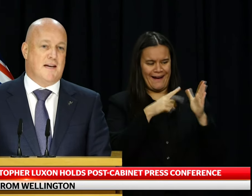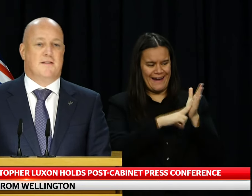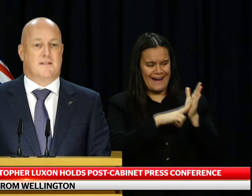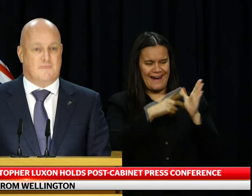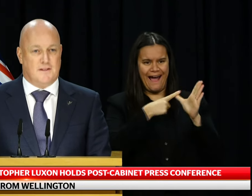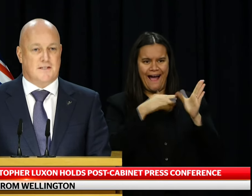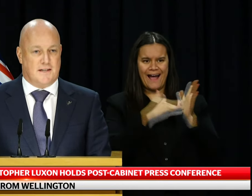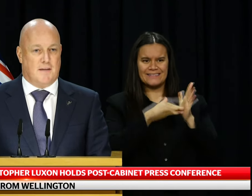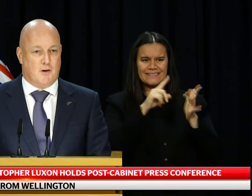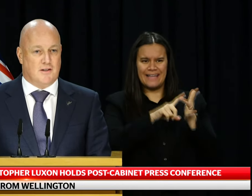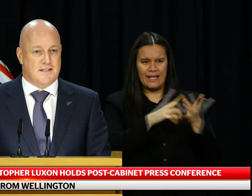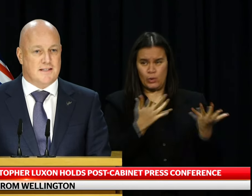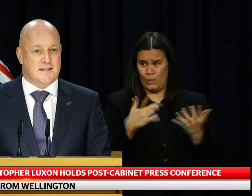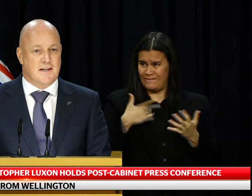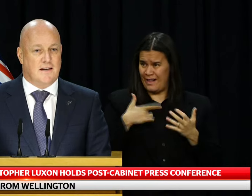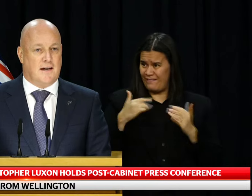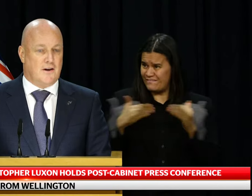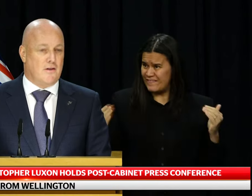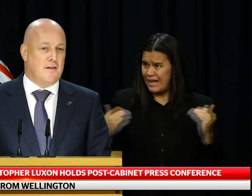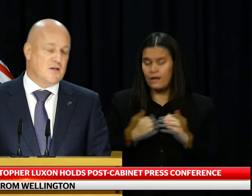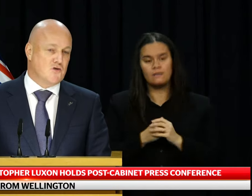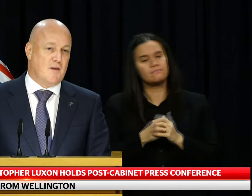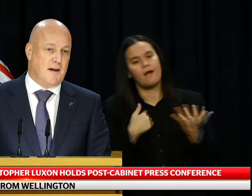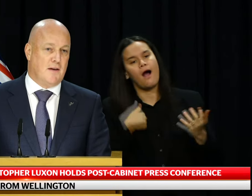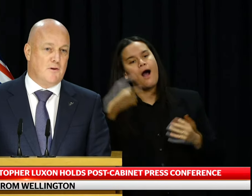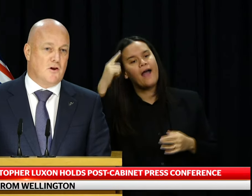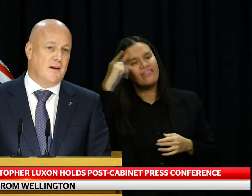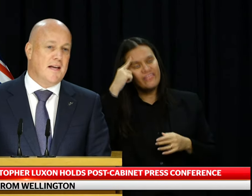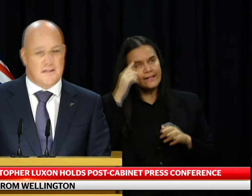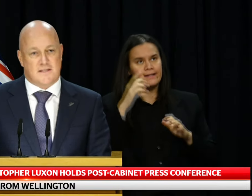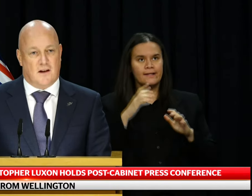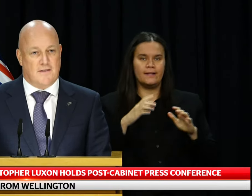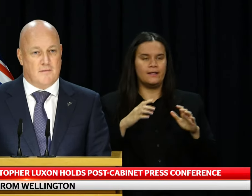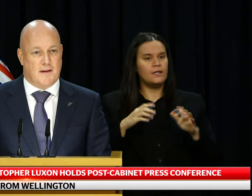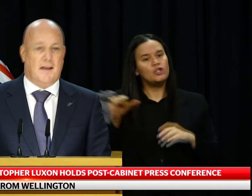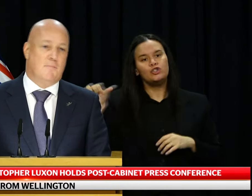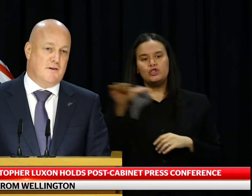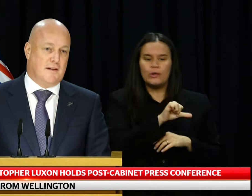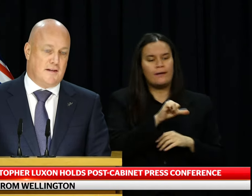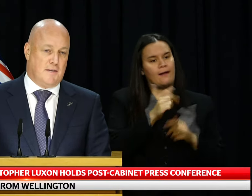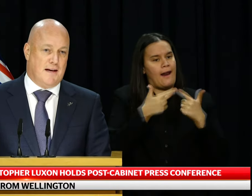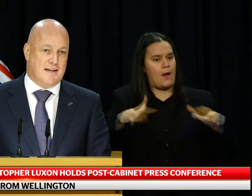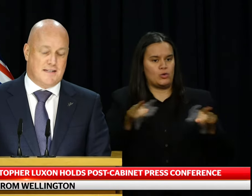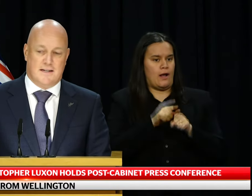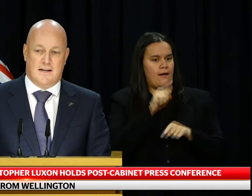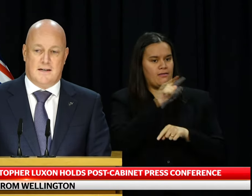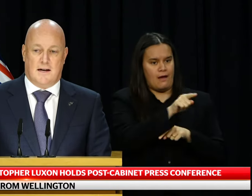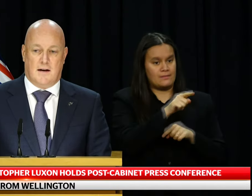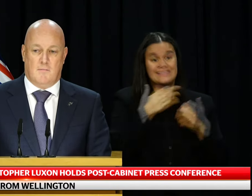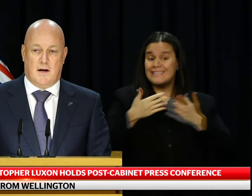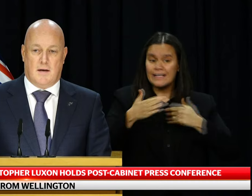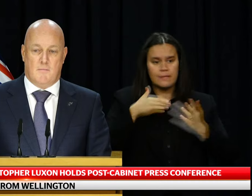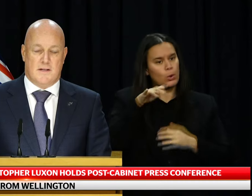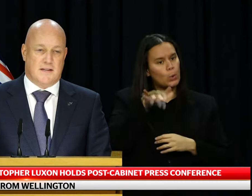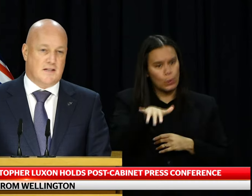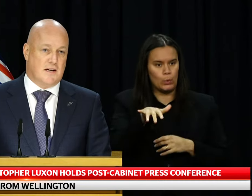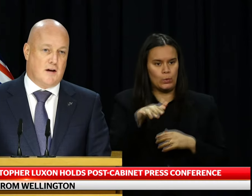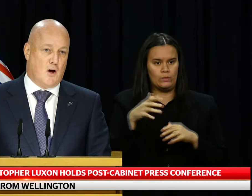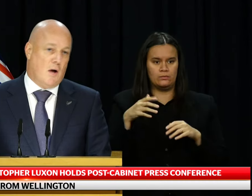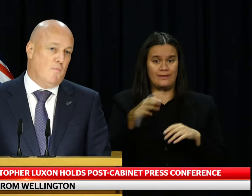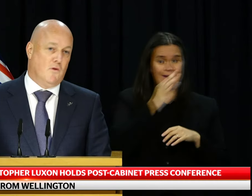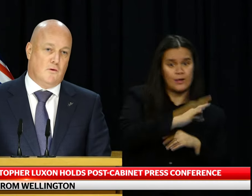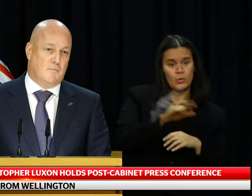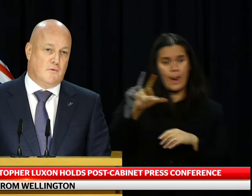parties to maintain the civility in our politics, and I don't think extreme language on either side from any particular party is